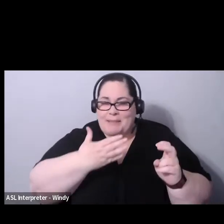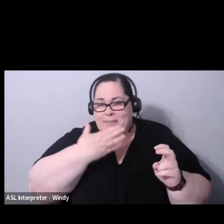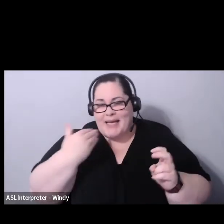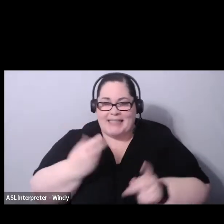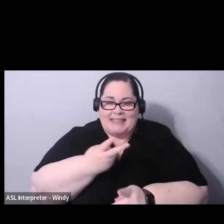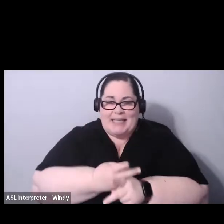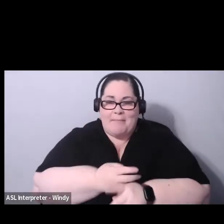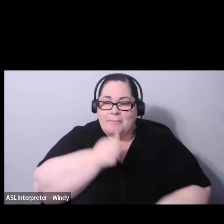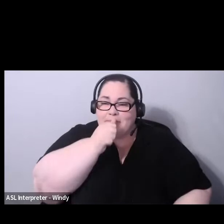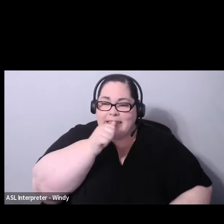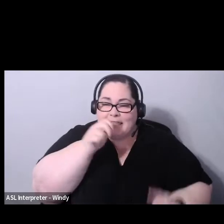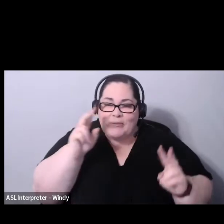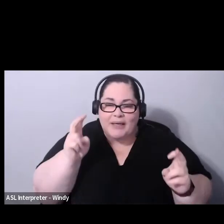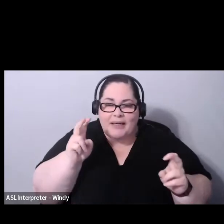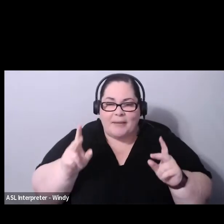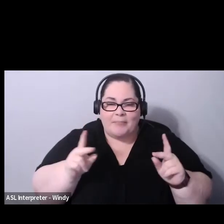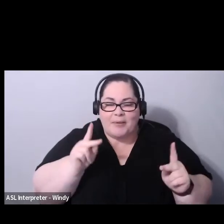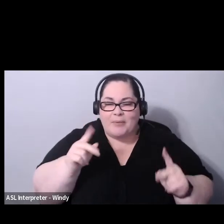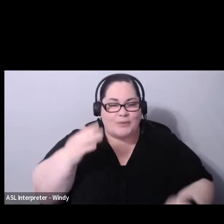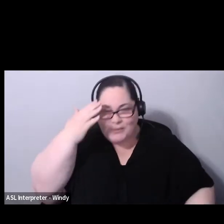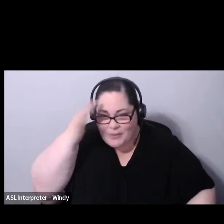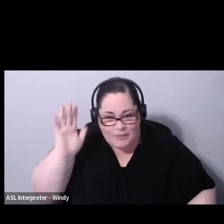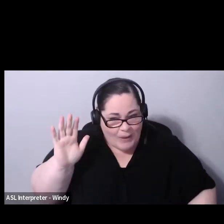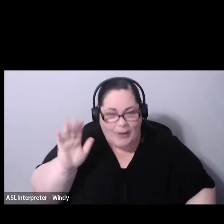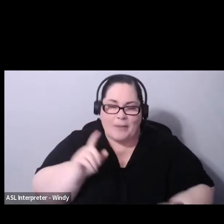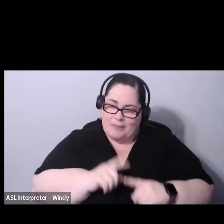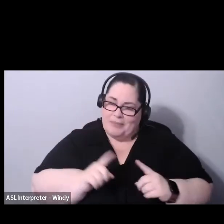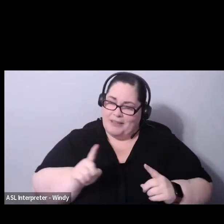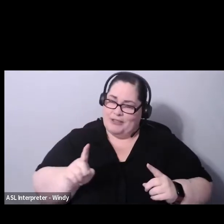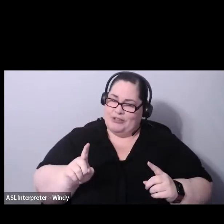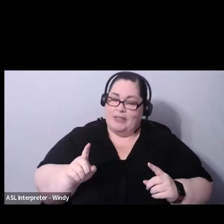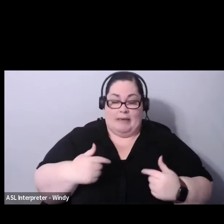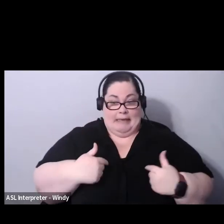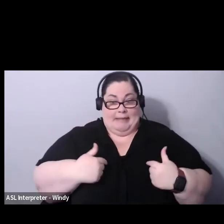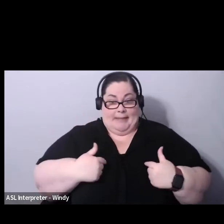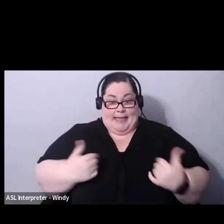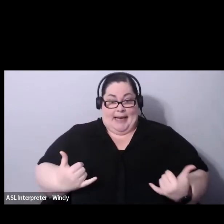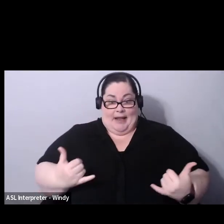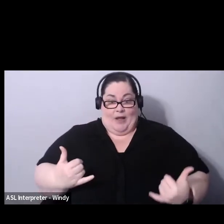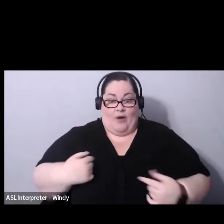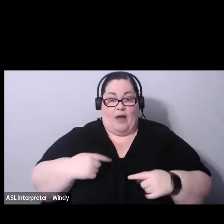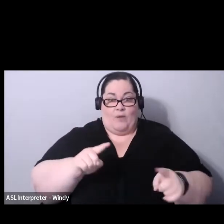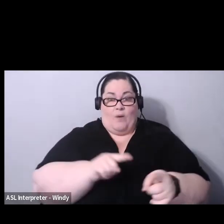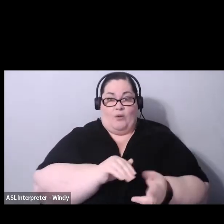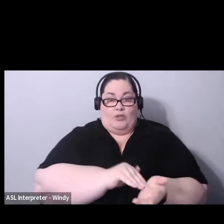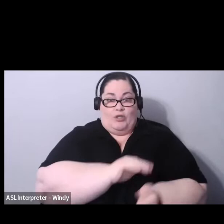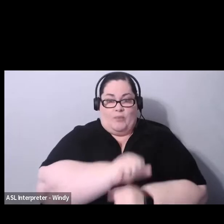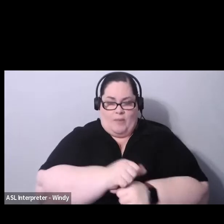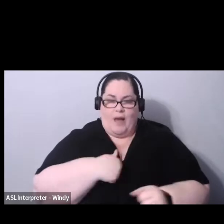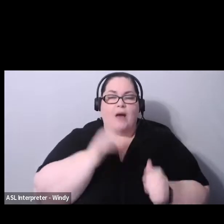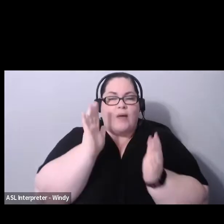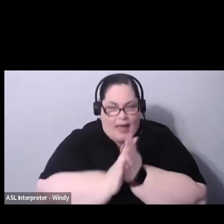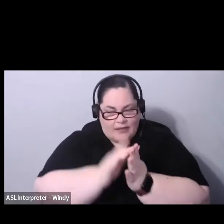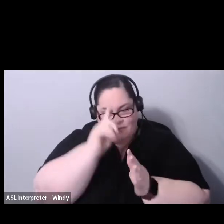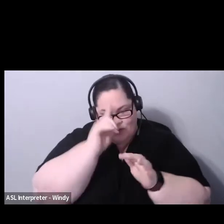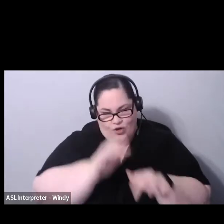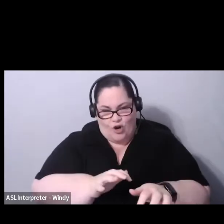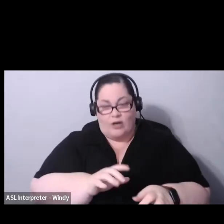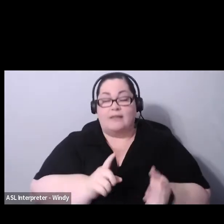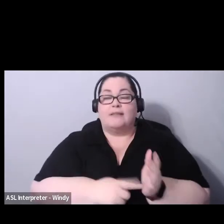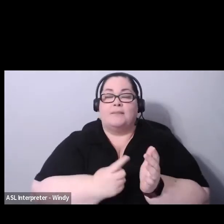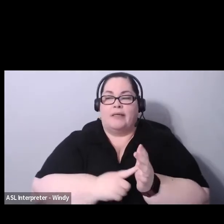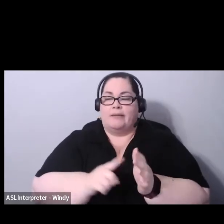often I do more and more when I go to medical appointments, I request CART, and I have had interpreters show